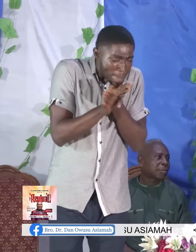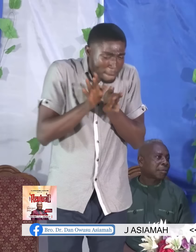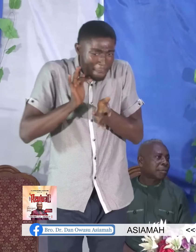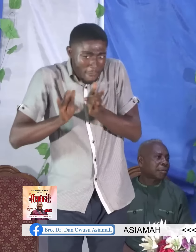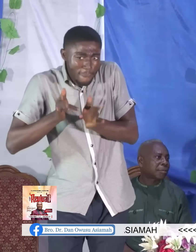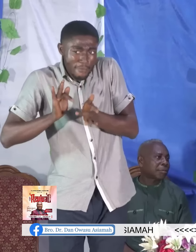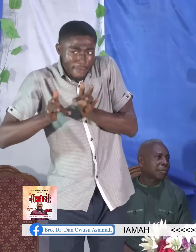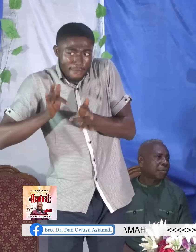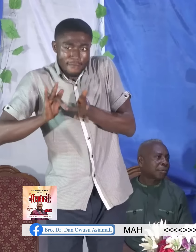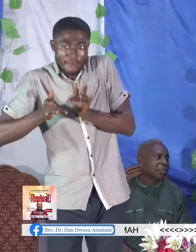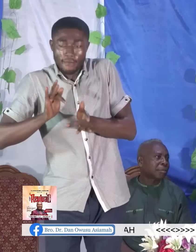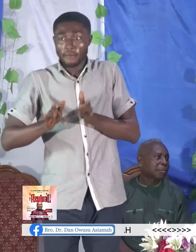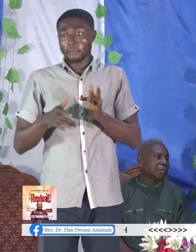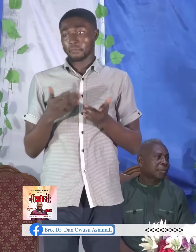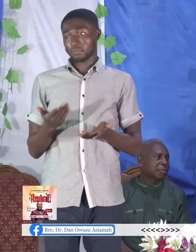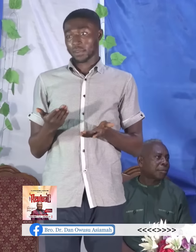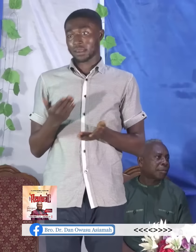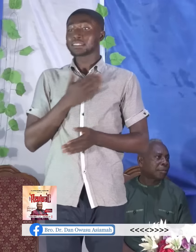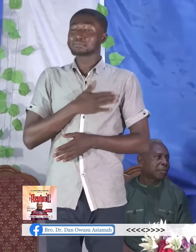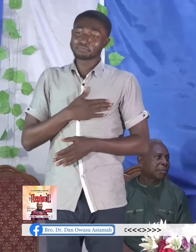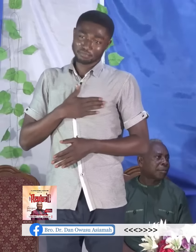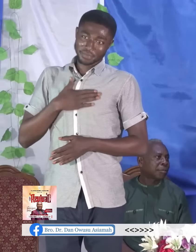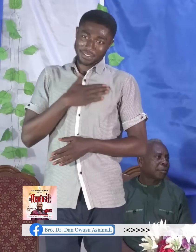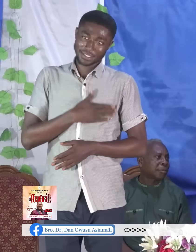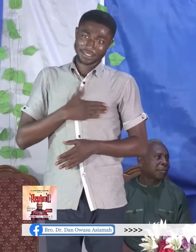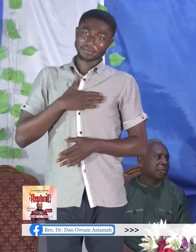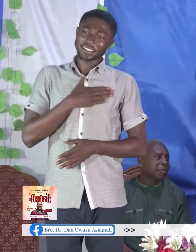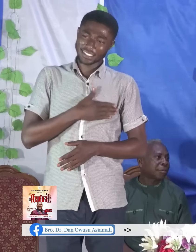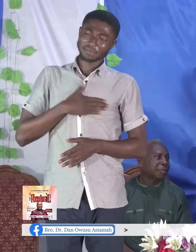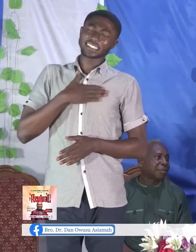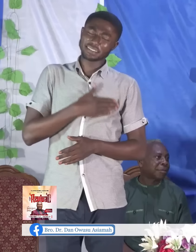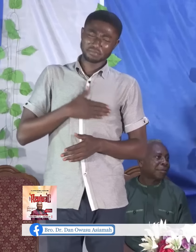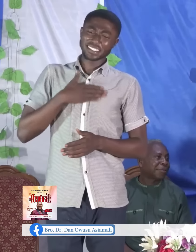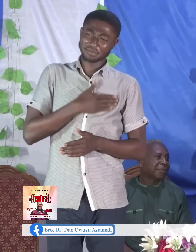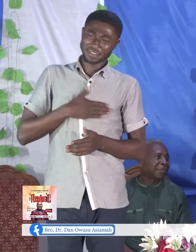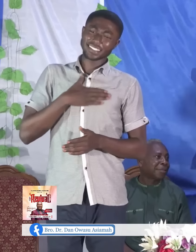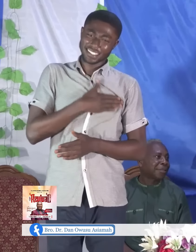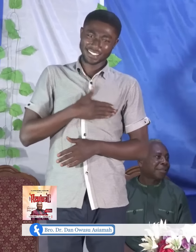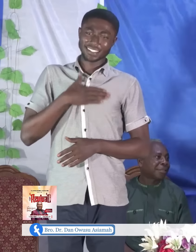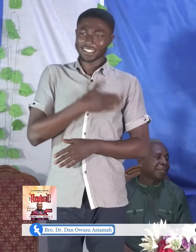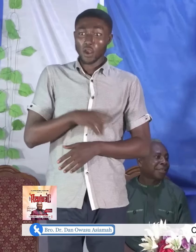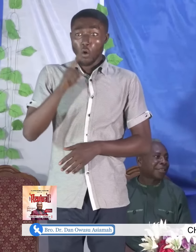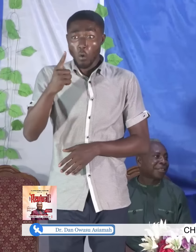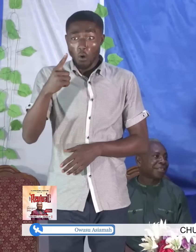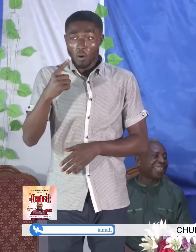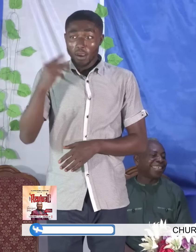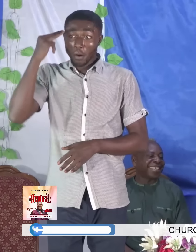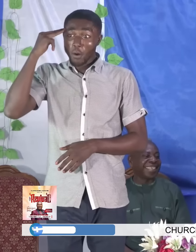sabbe, sabbe, sabbe, sabbe, mamma, can sabbe, nicka crank down because the abanoso. Sabbe, sabbe, sabbe, sabbe. What Jimmy,